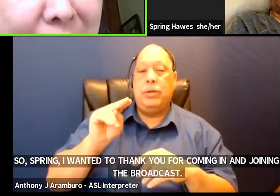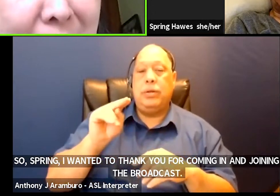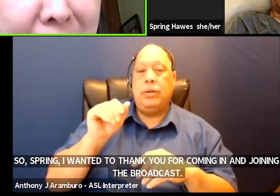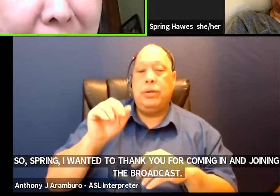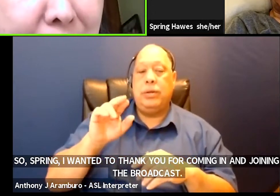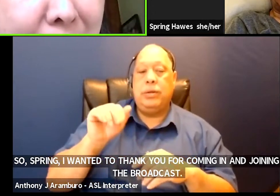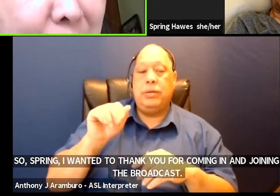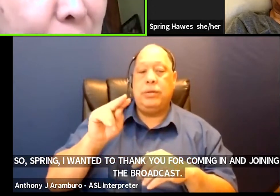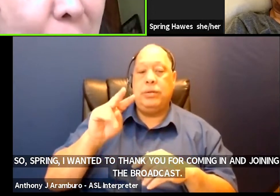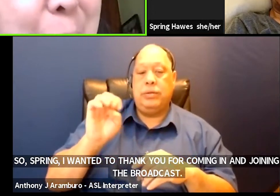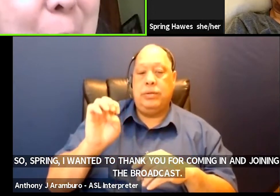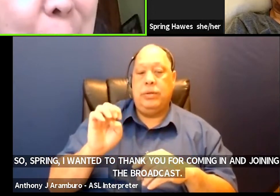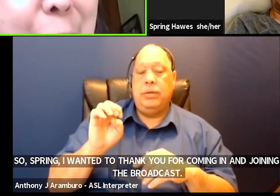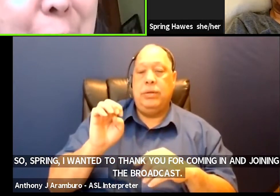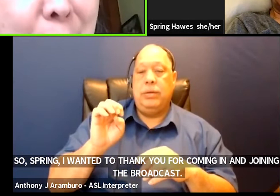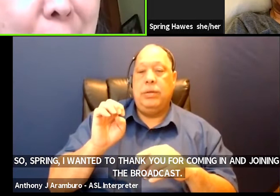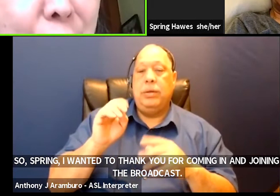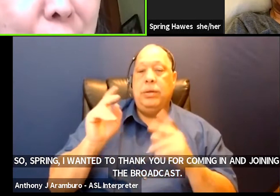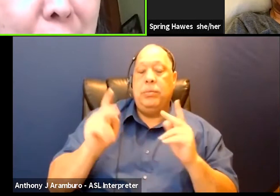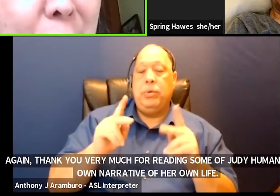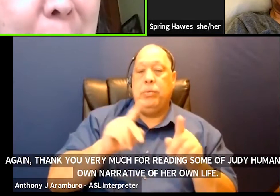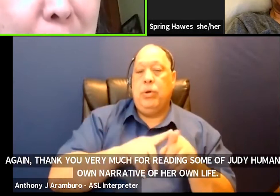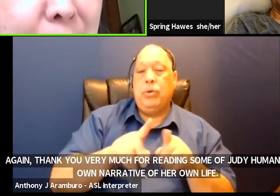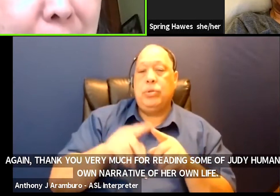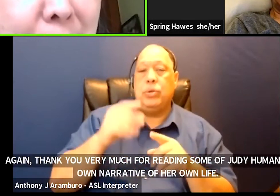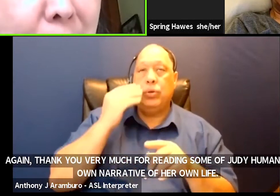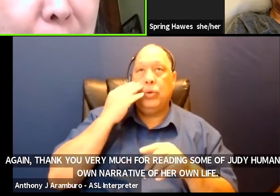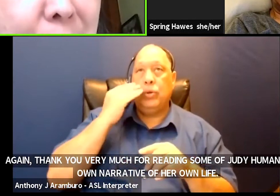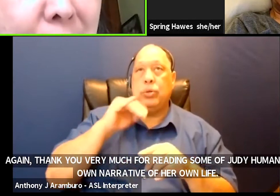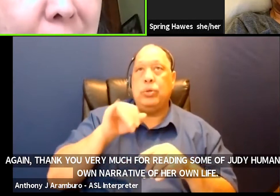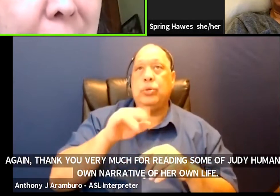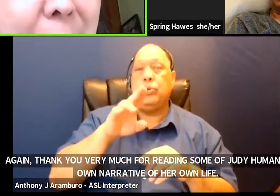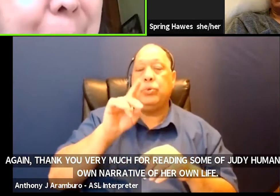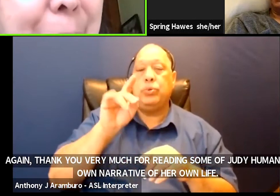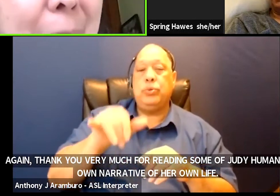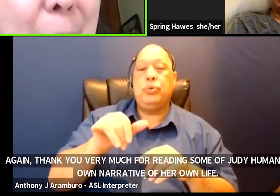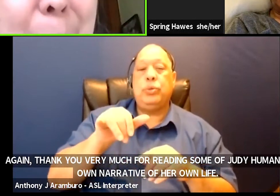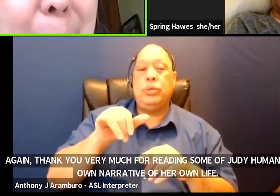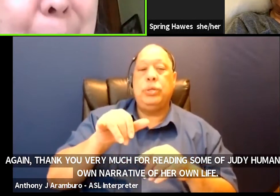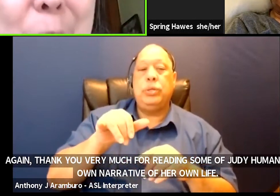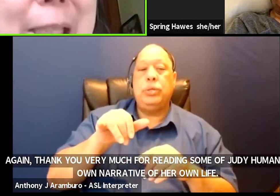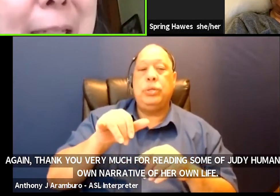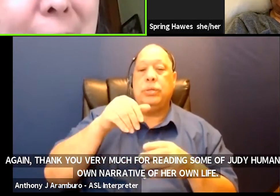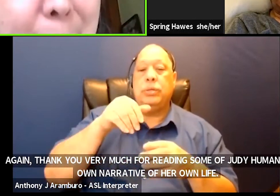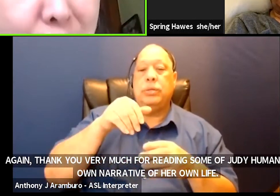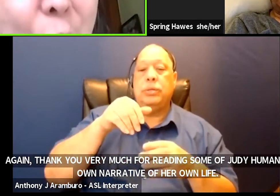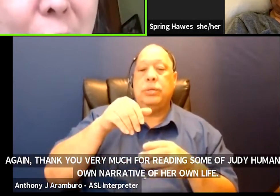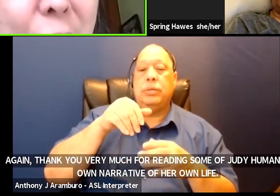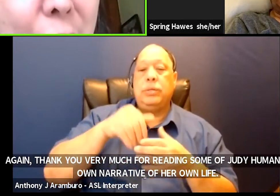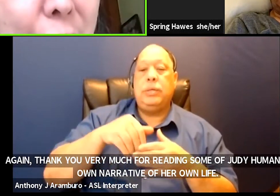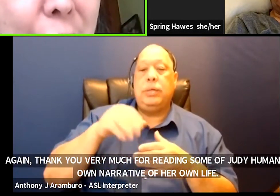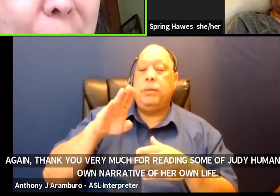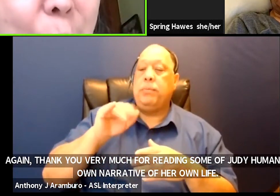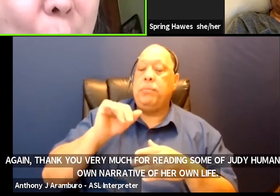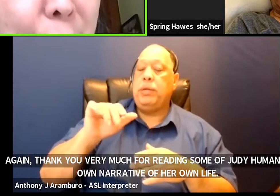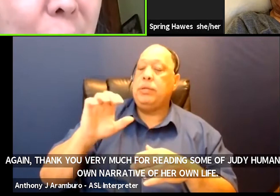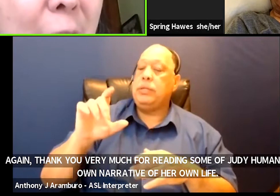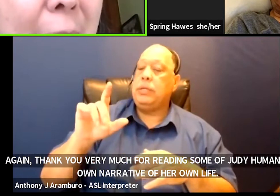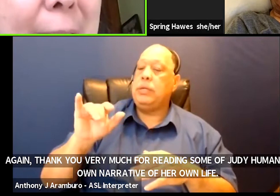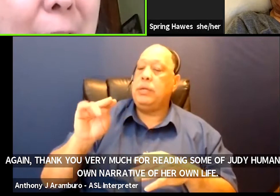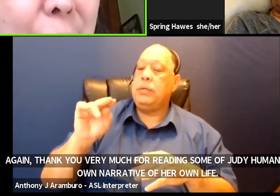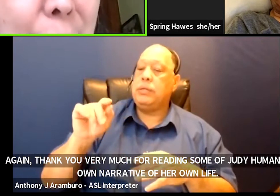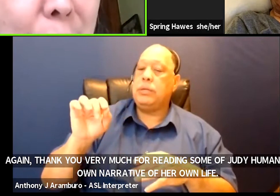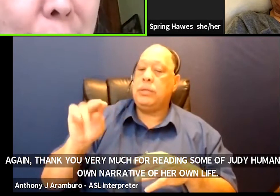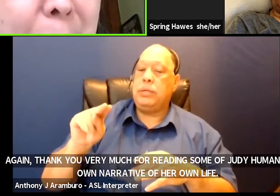life. I don't know if people also know that Judy Heumann was in the Bill Clinton's administration. She rose